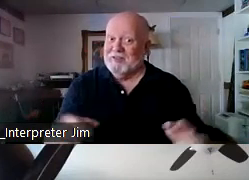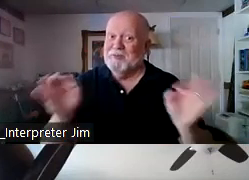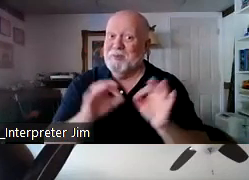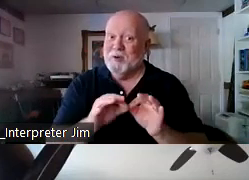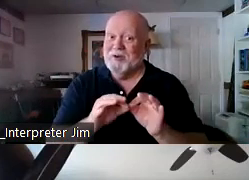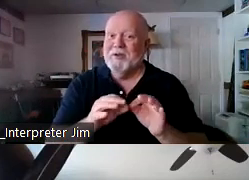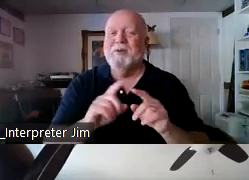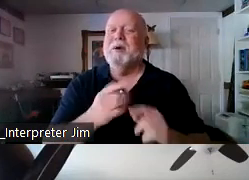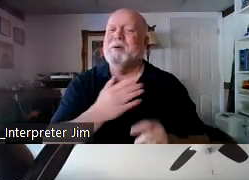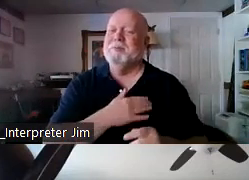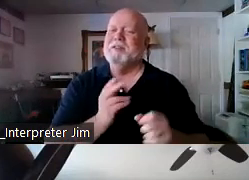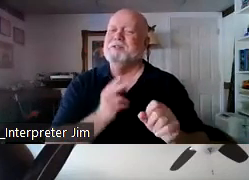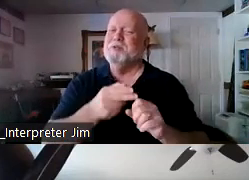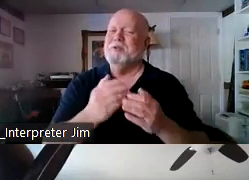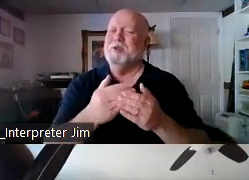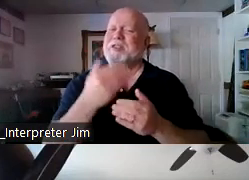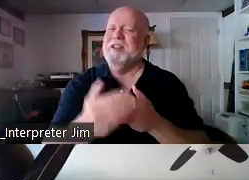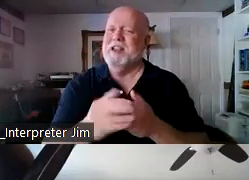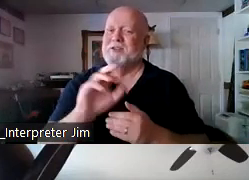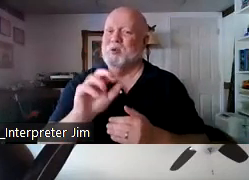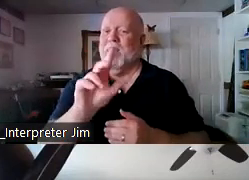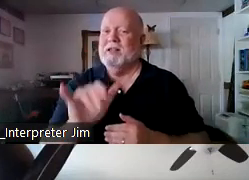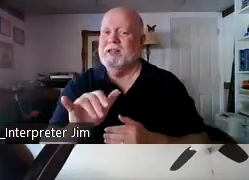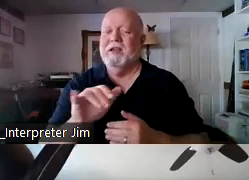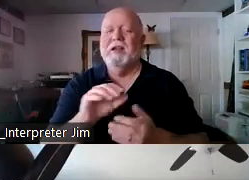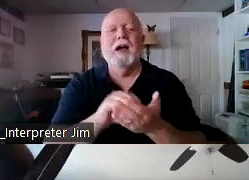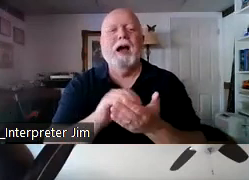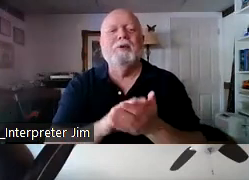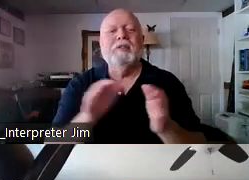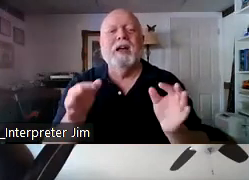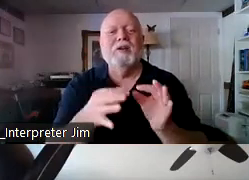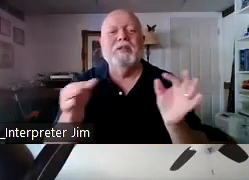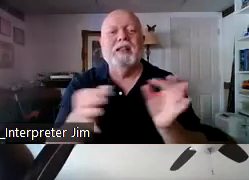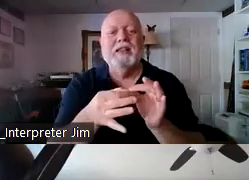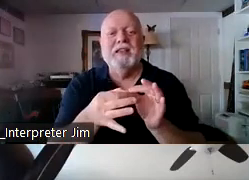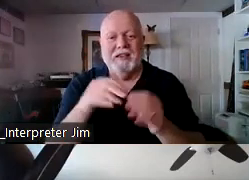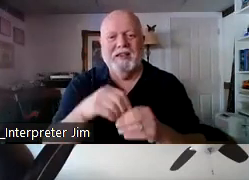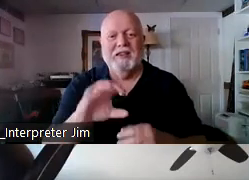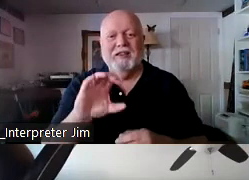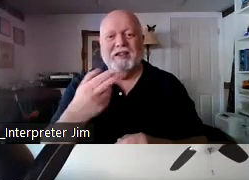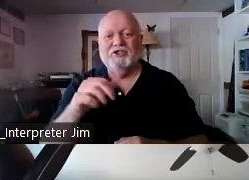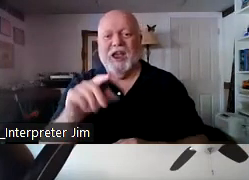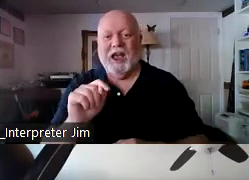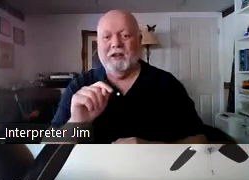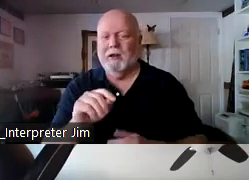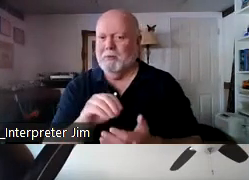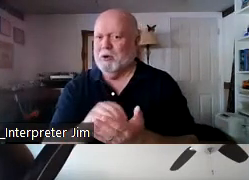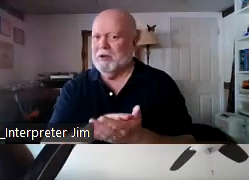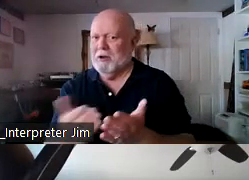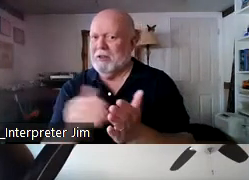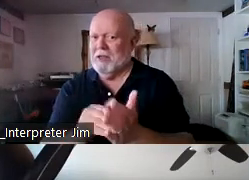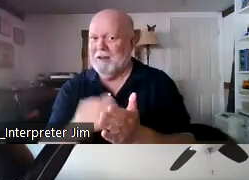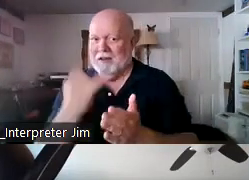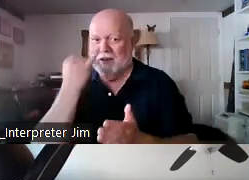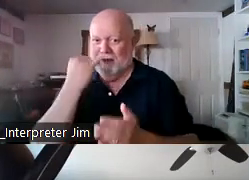us at the next rally. I put the link in the chat. I will put the link again in the chat just in case it got lost